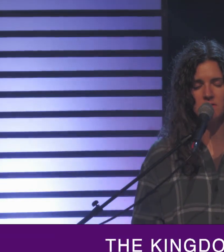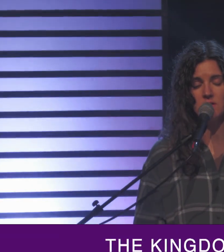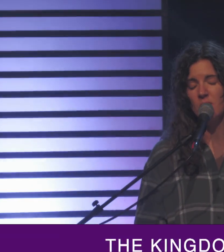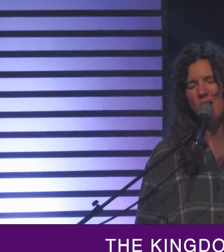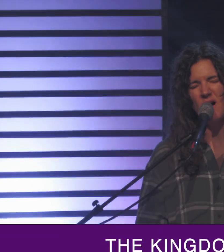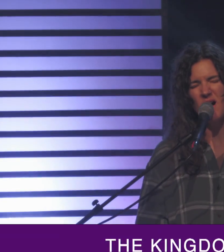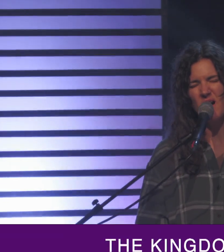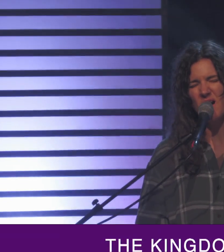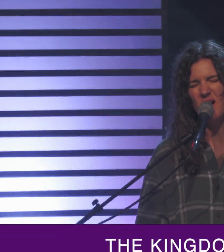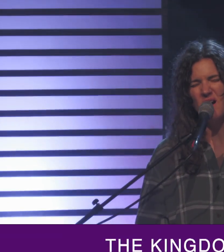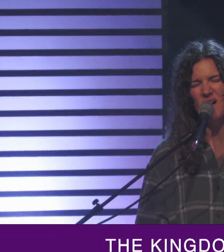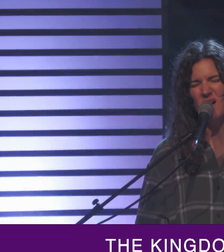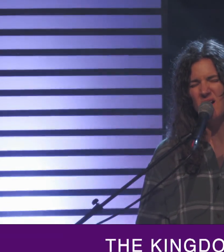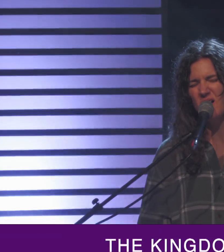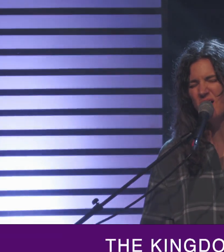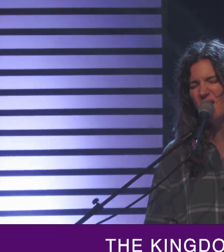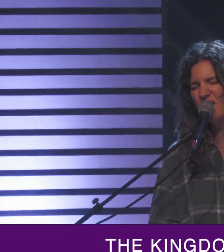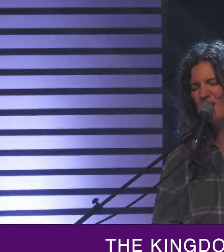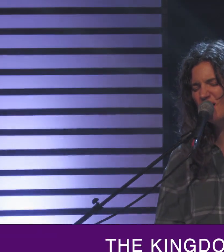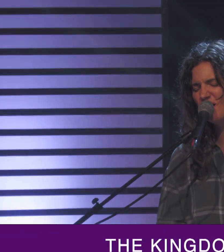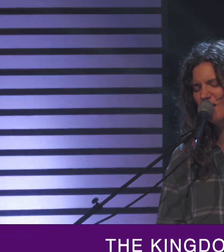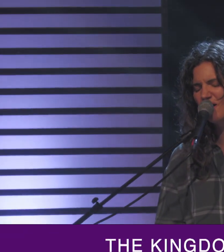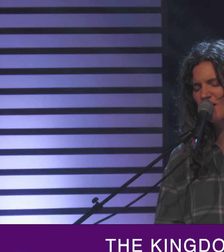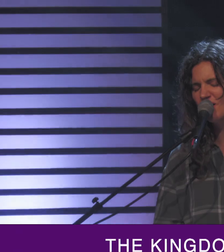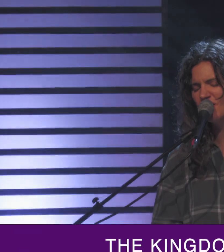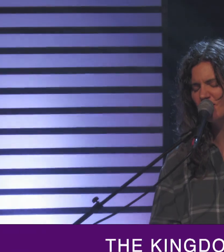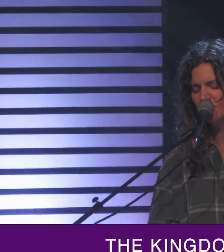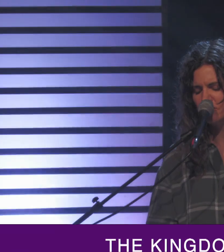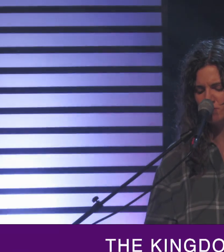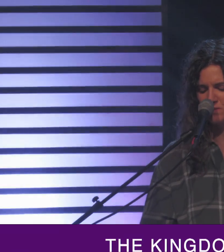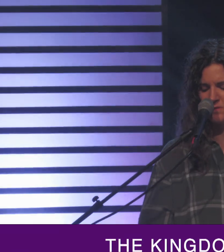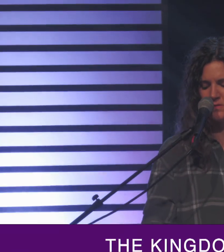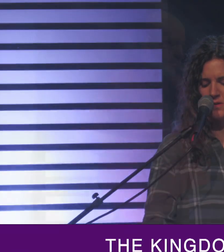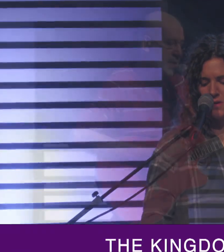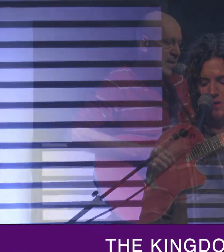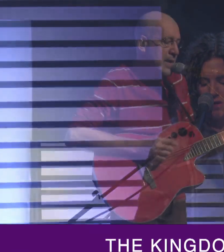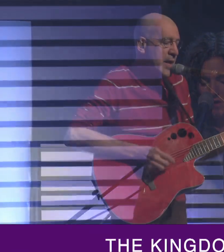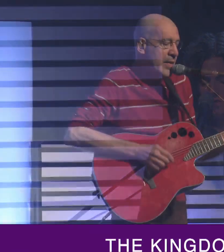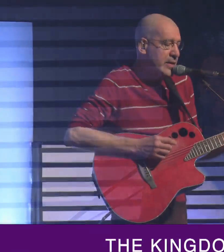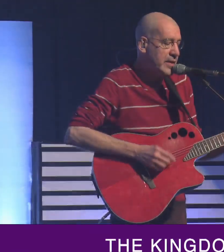kingdom is yours.